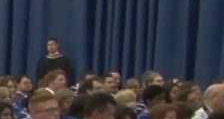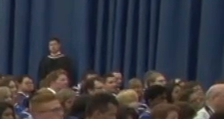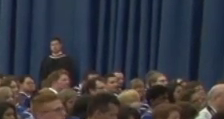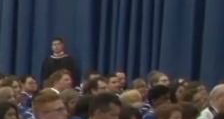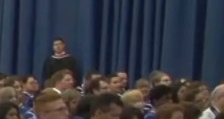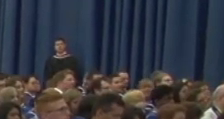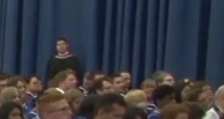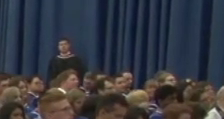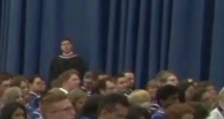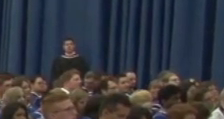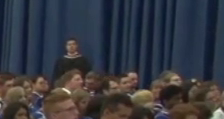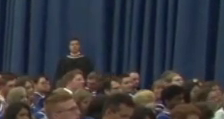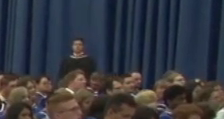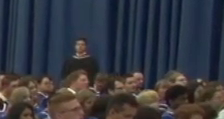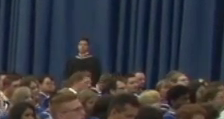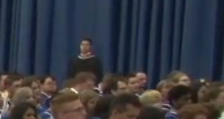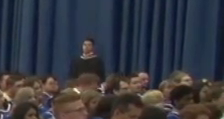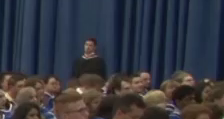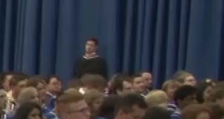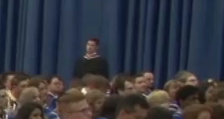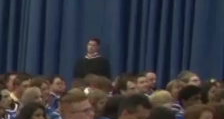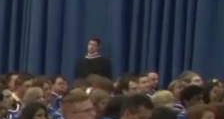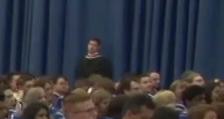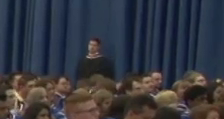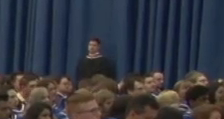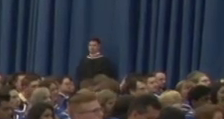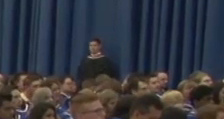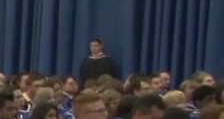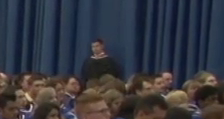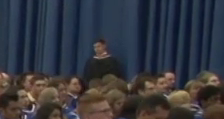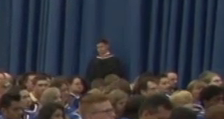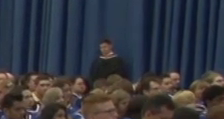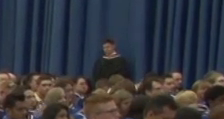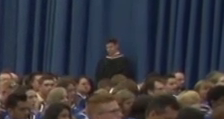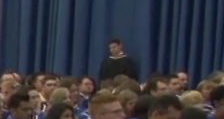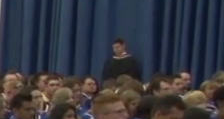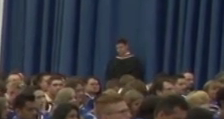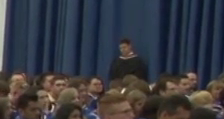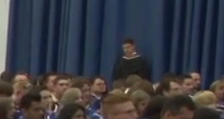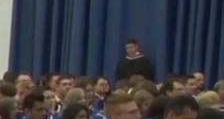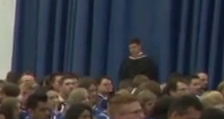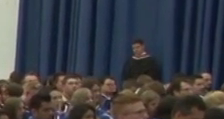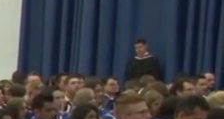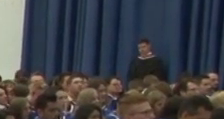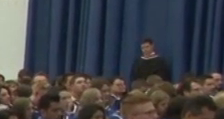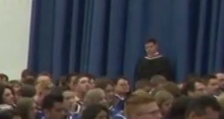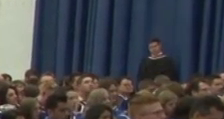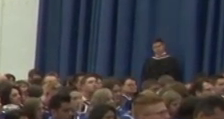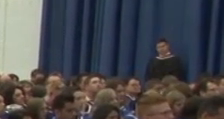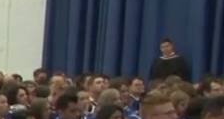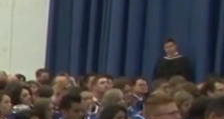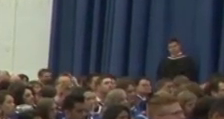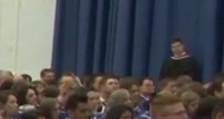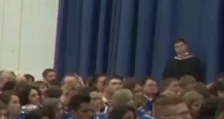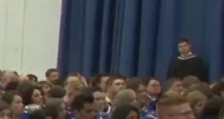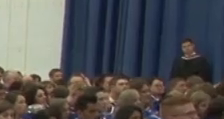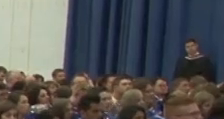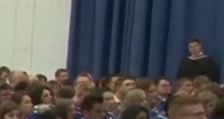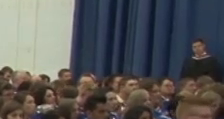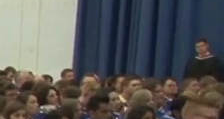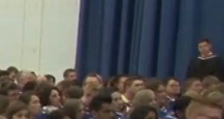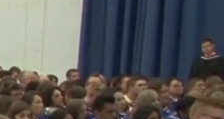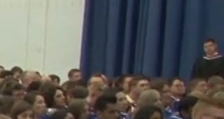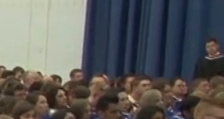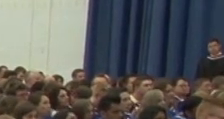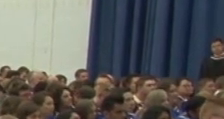My own parents, who believed in me, and guess what? Still care at 86 and at